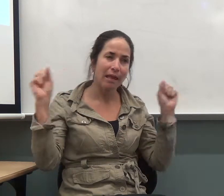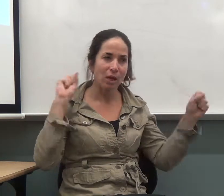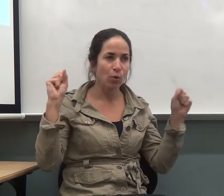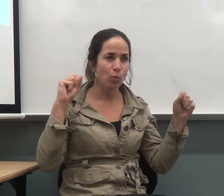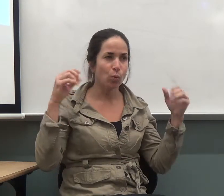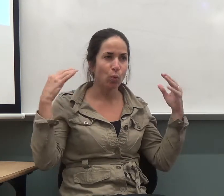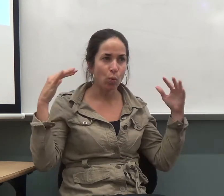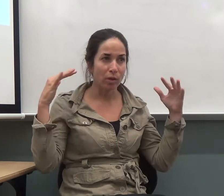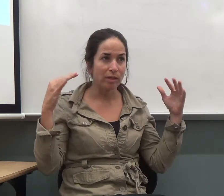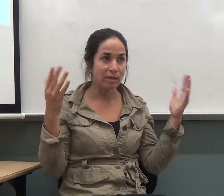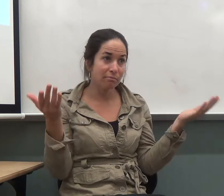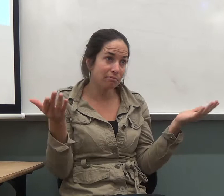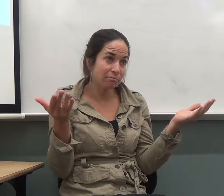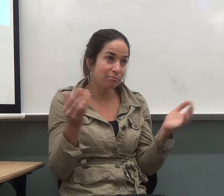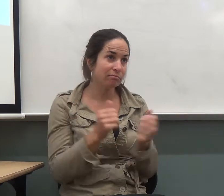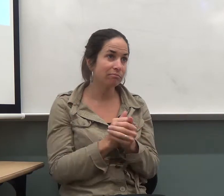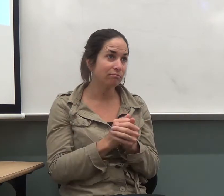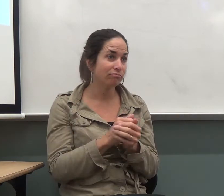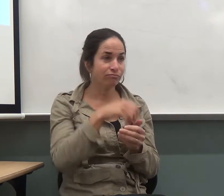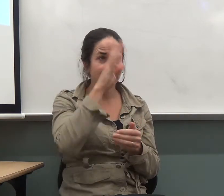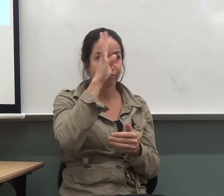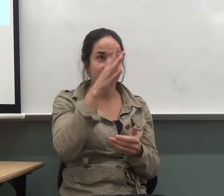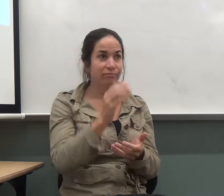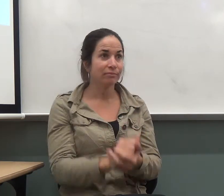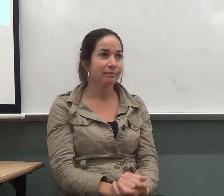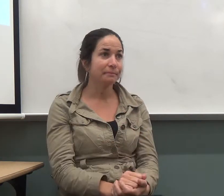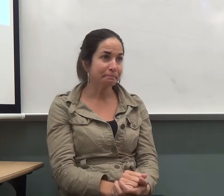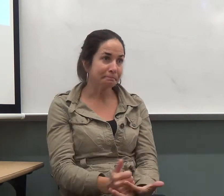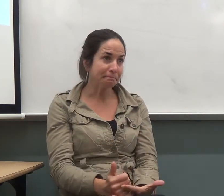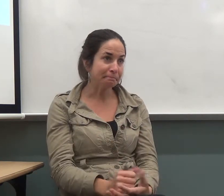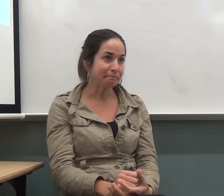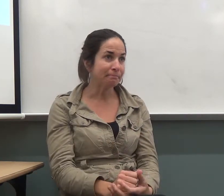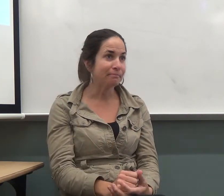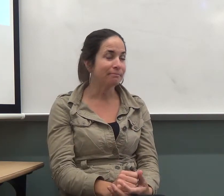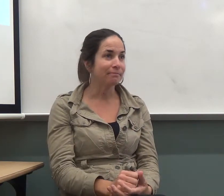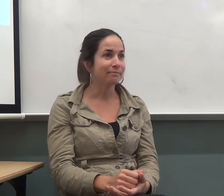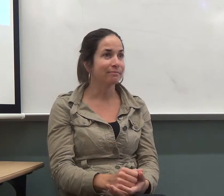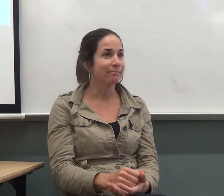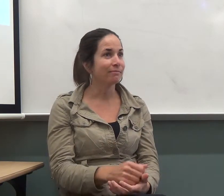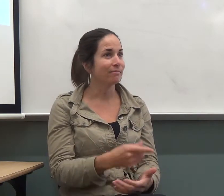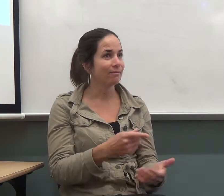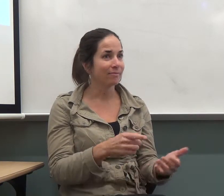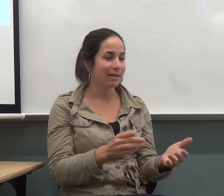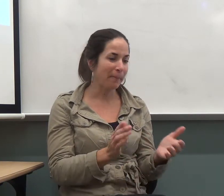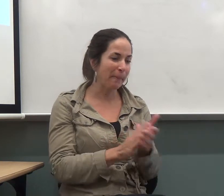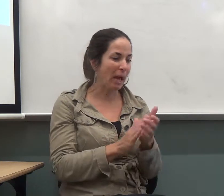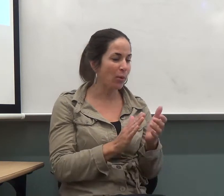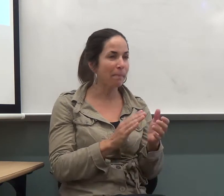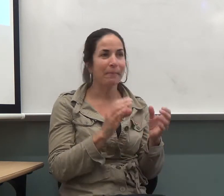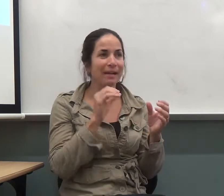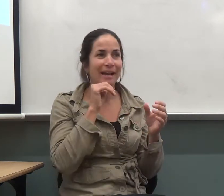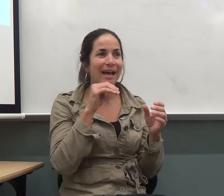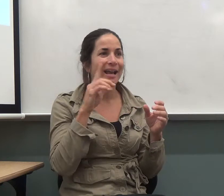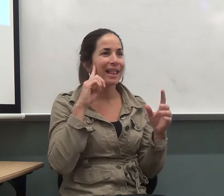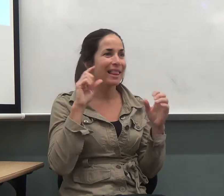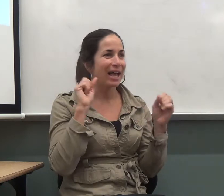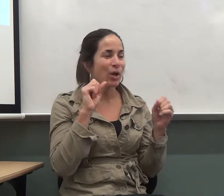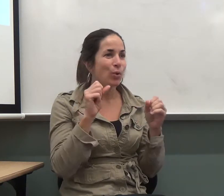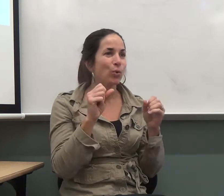Okay? Students in class can get easily scared by loud noises. Oh, I didn't even make a loud noise, that sucks. But I went to slap my hands. If